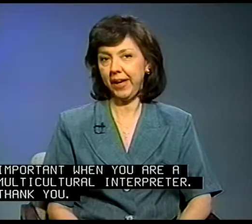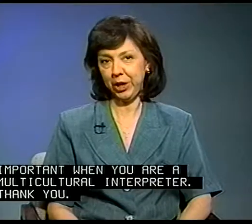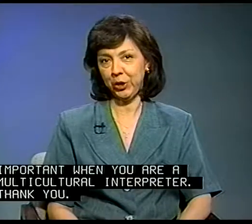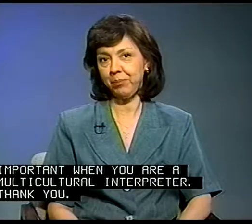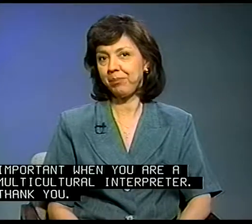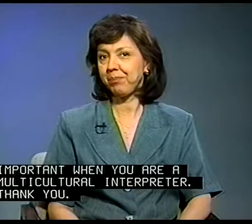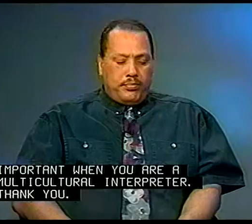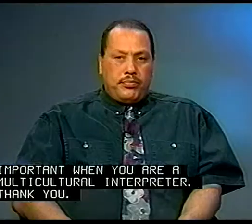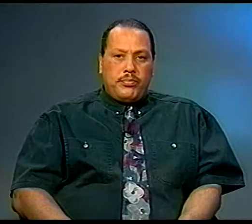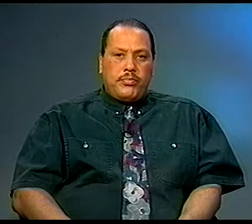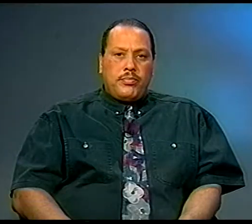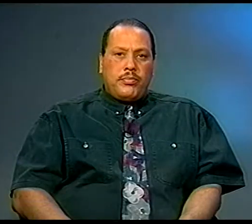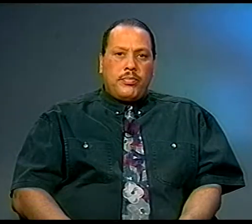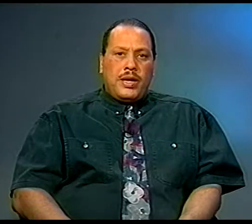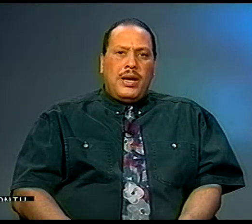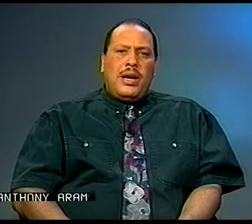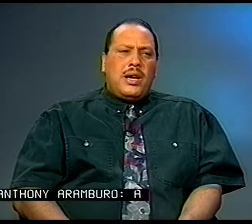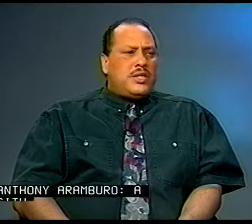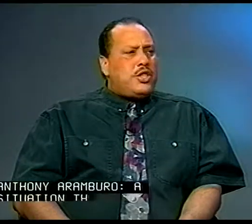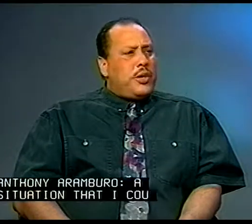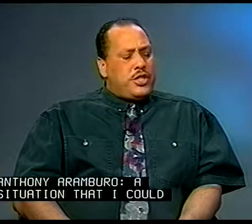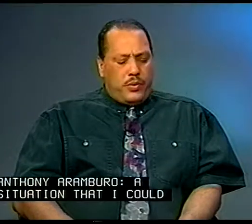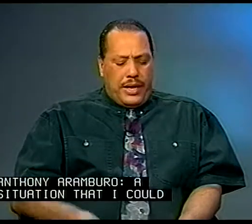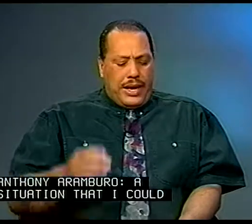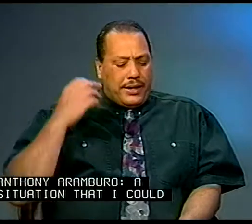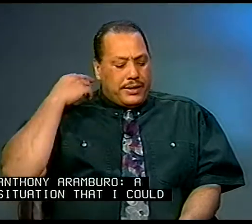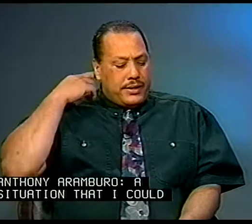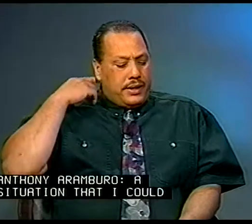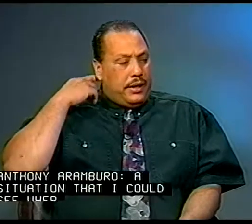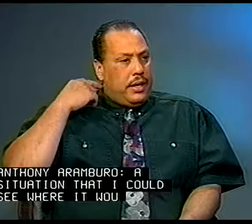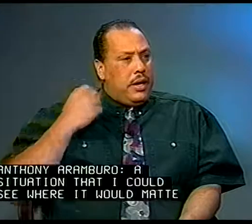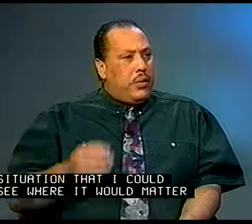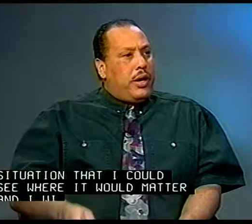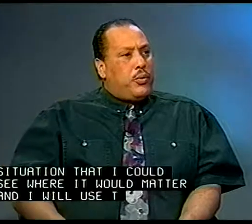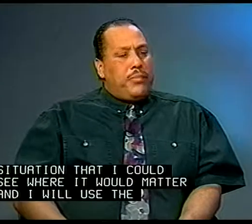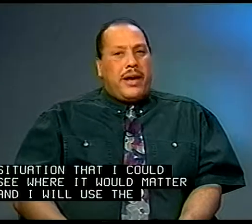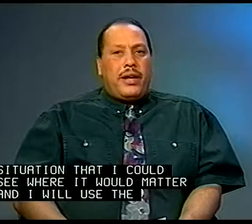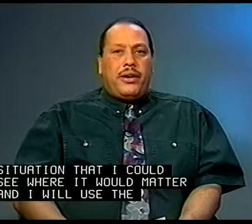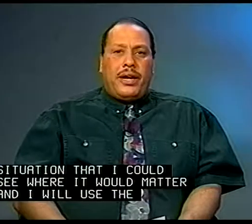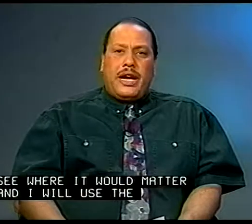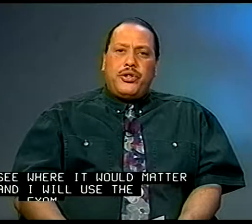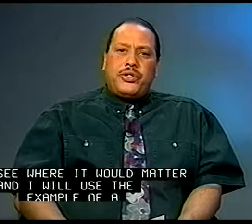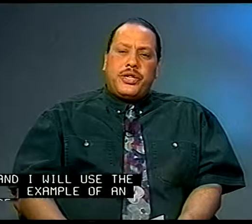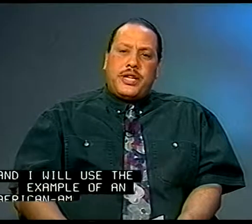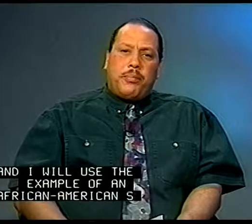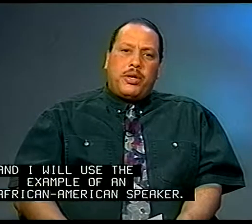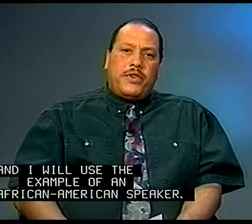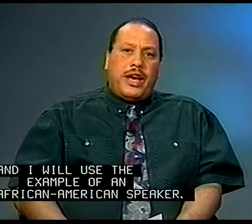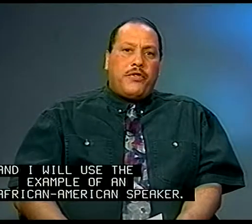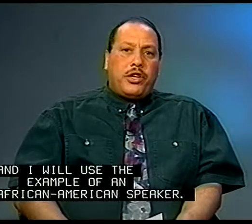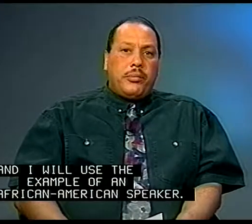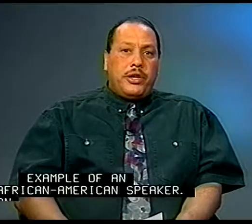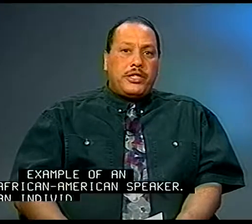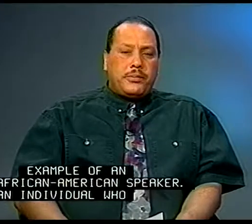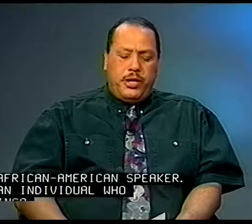Thank you. A situation where I could see where it wouldn't matter, and I'll use the example of an African-American